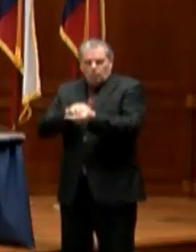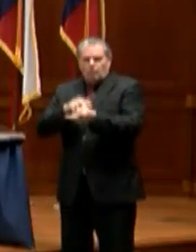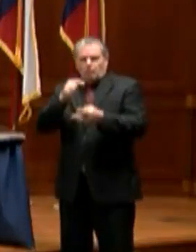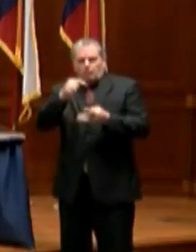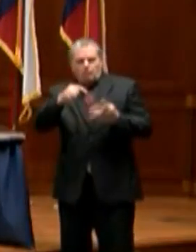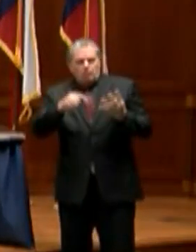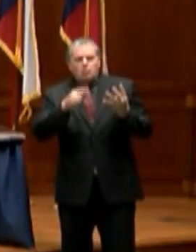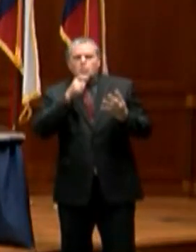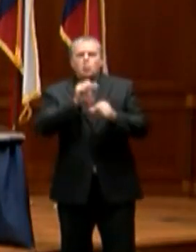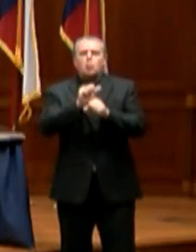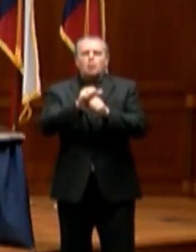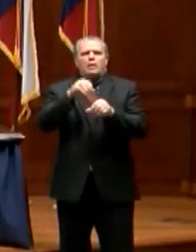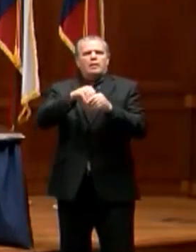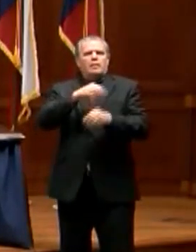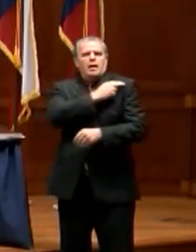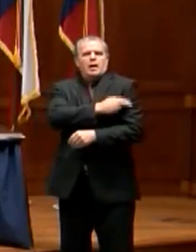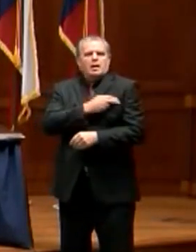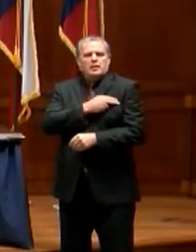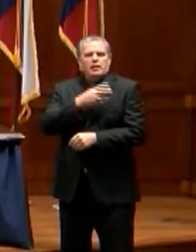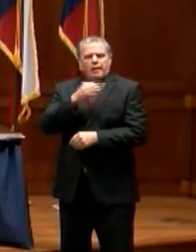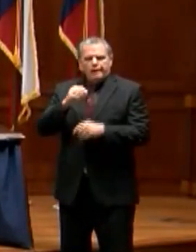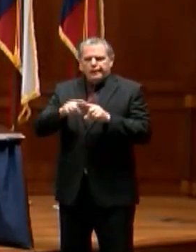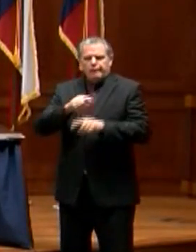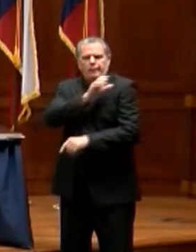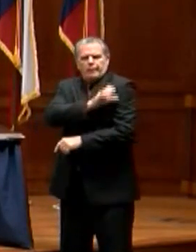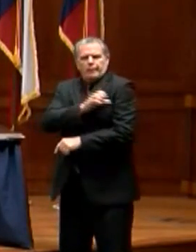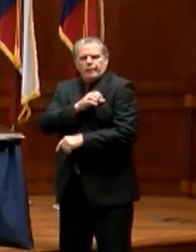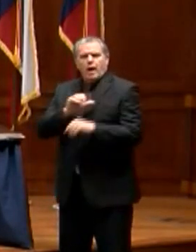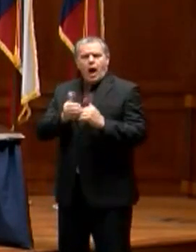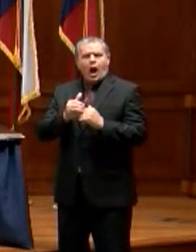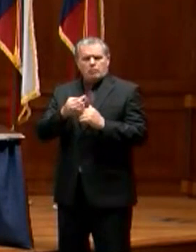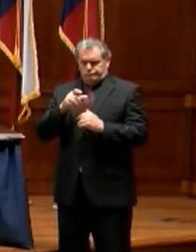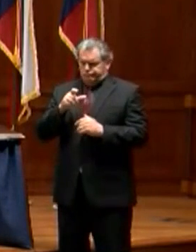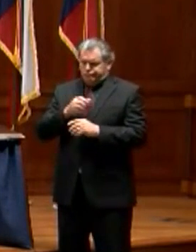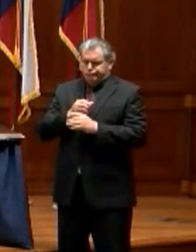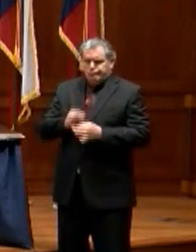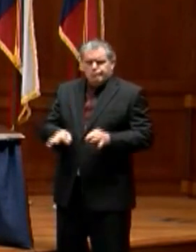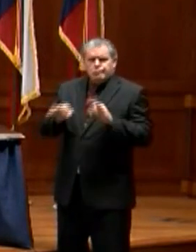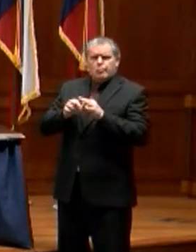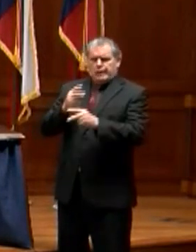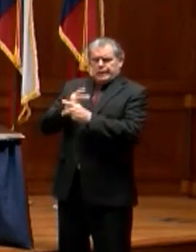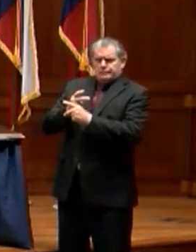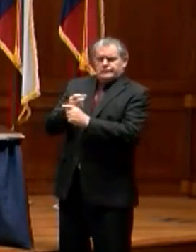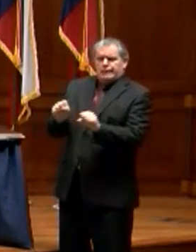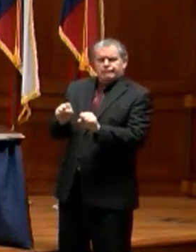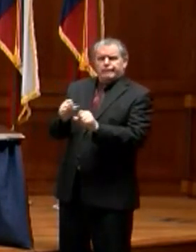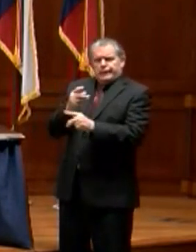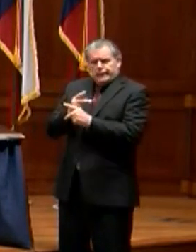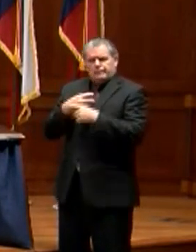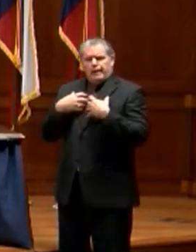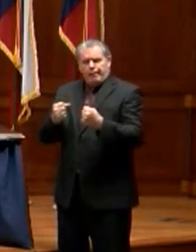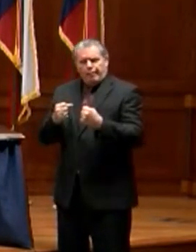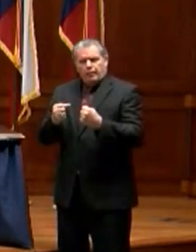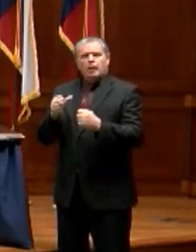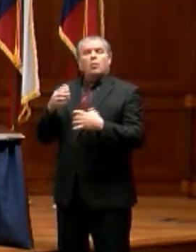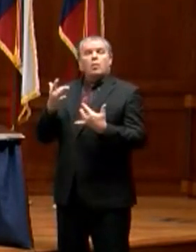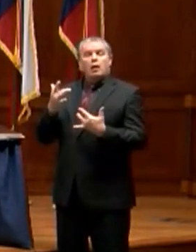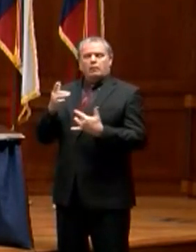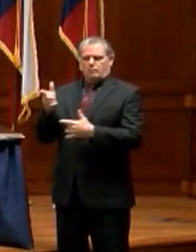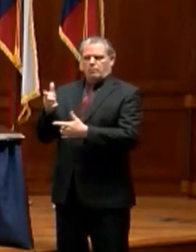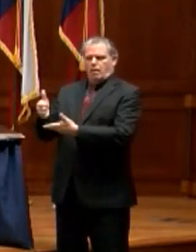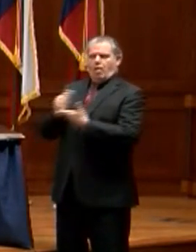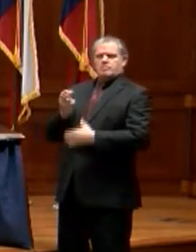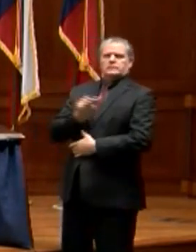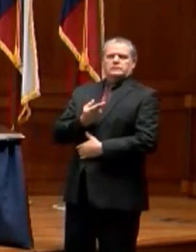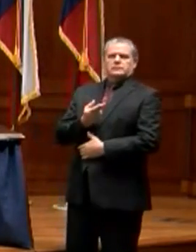the folks who work in hospitals or in clinic settings to protect themselves and stay healthy so they can continue to help us. So